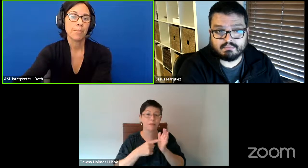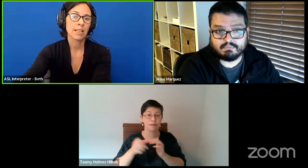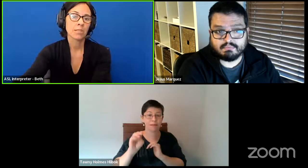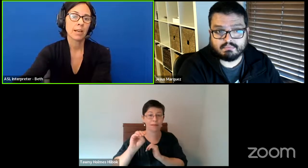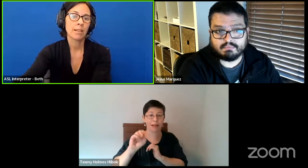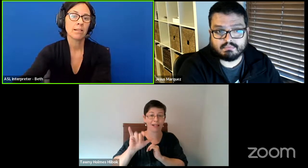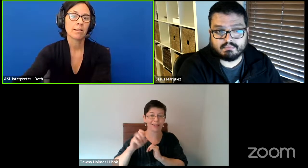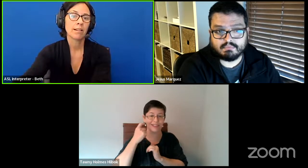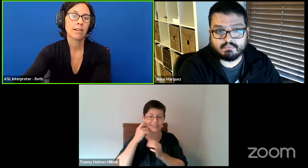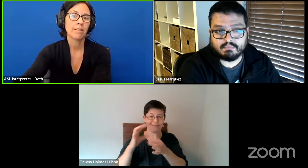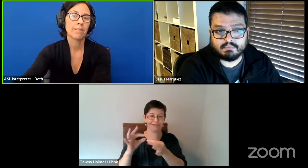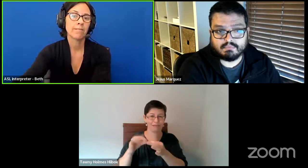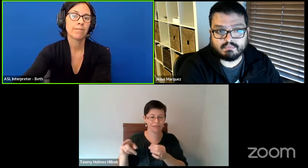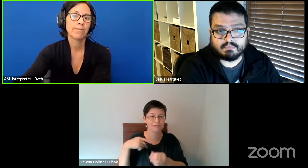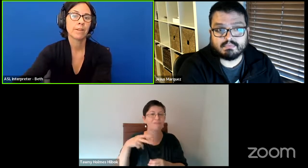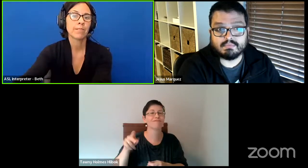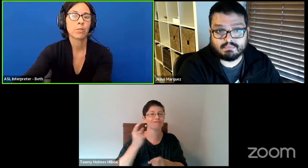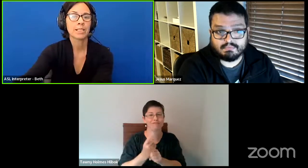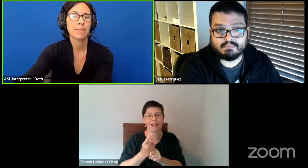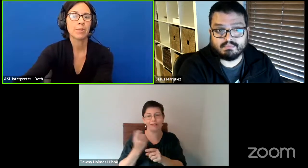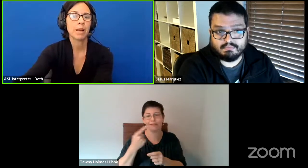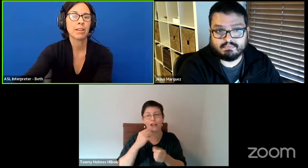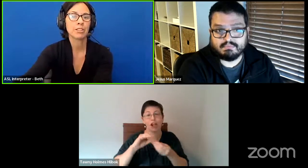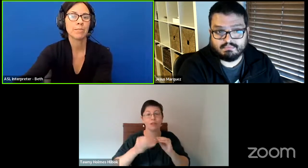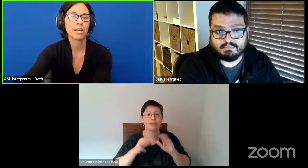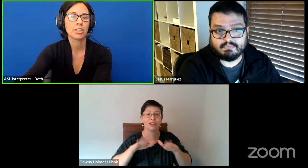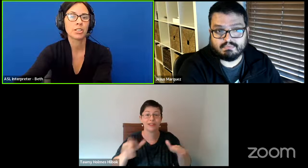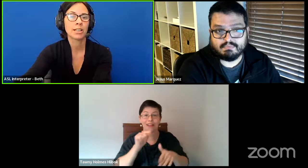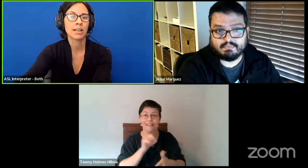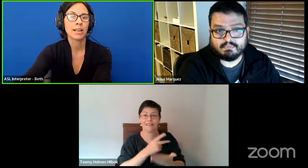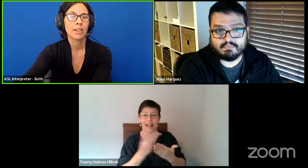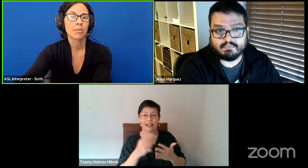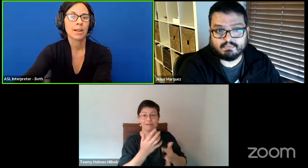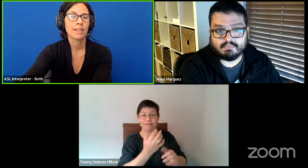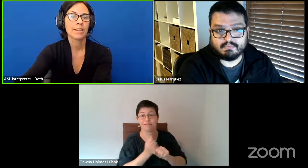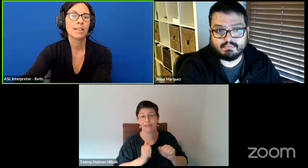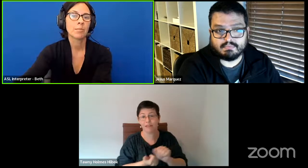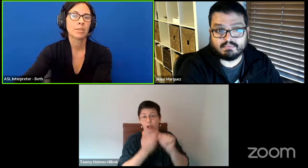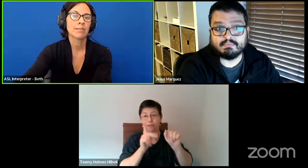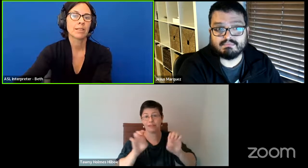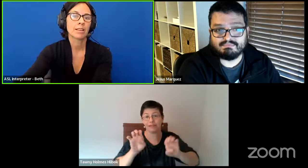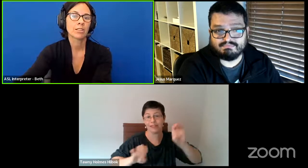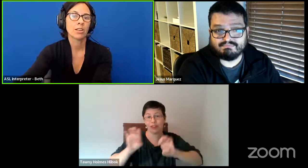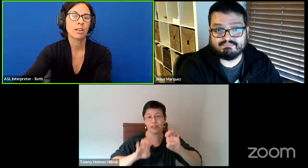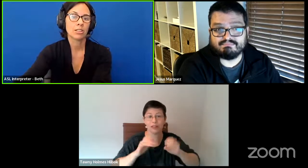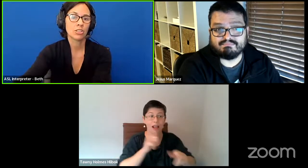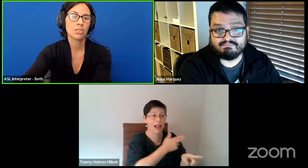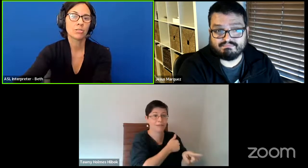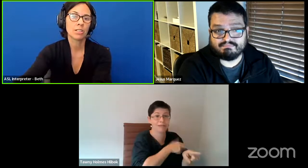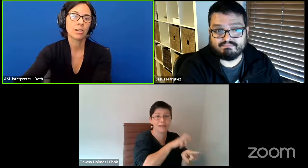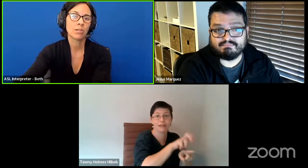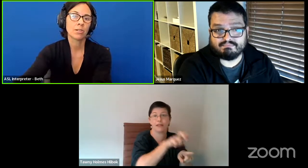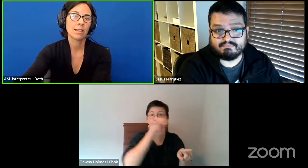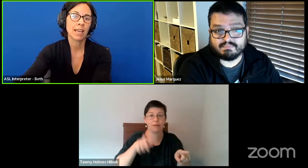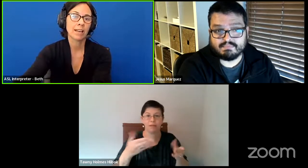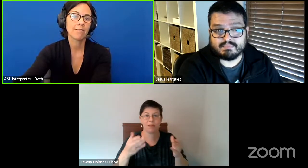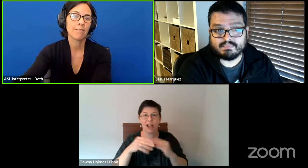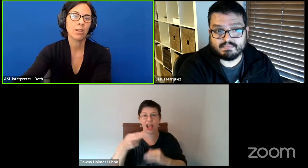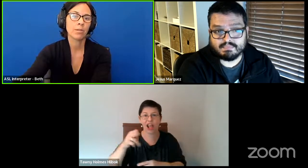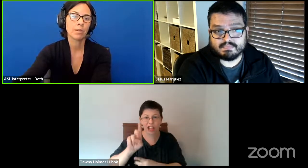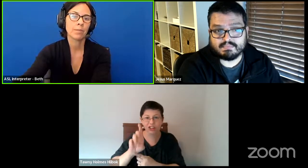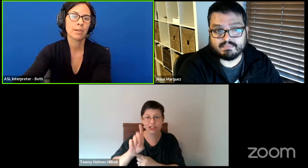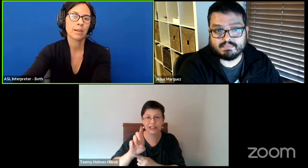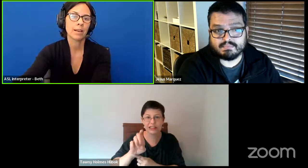comparison as well. For example, Molly just mentioned the numbers of the children,